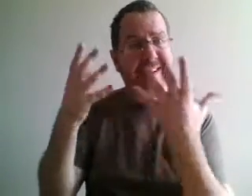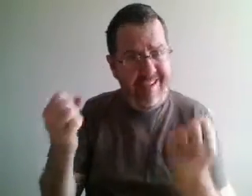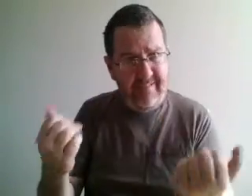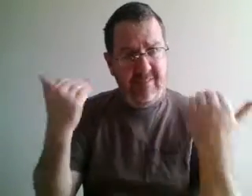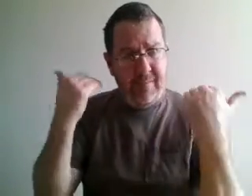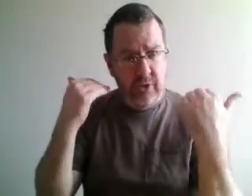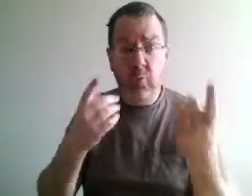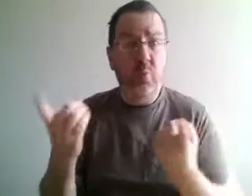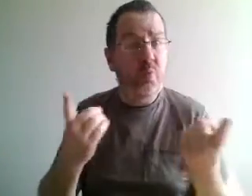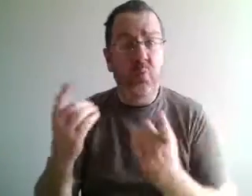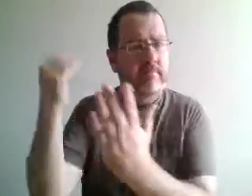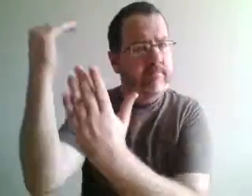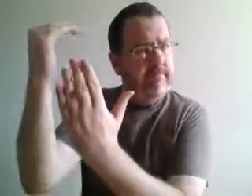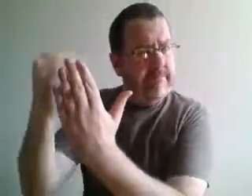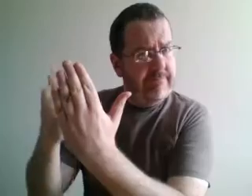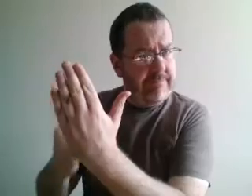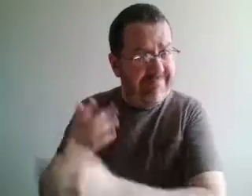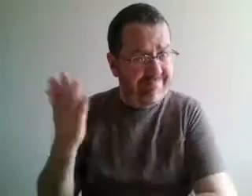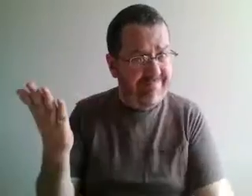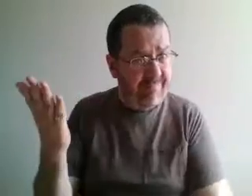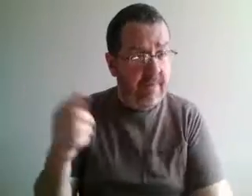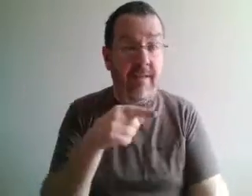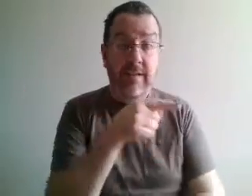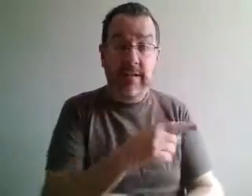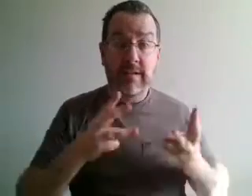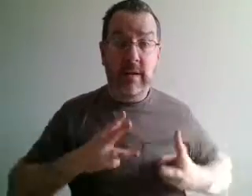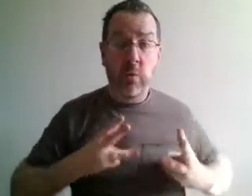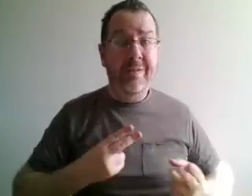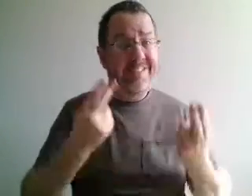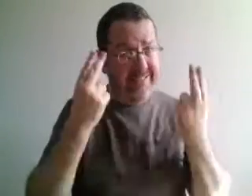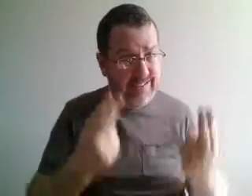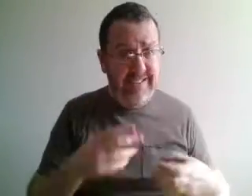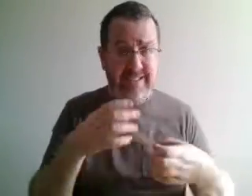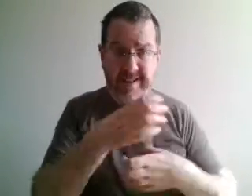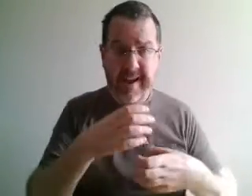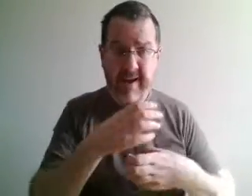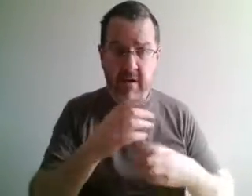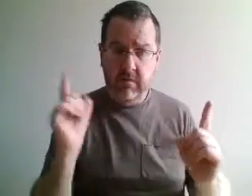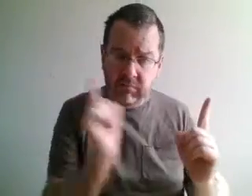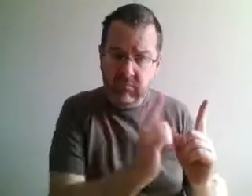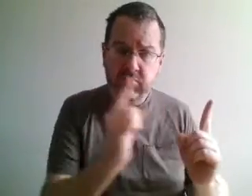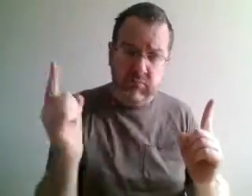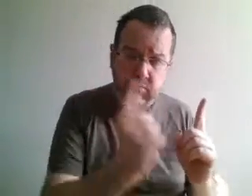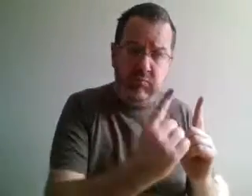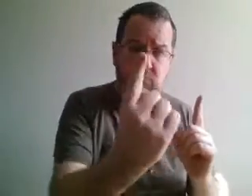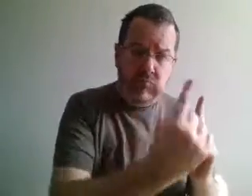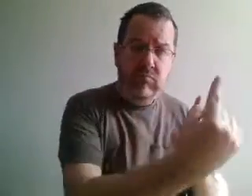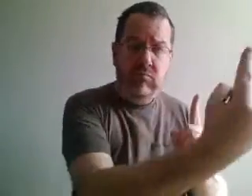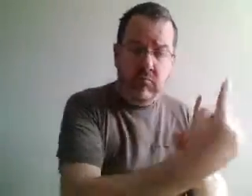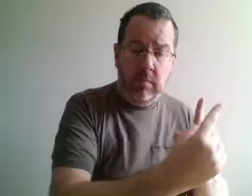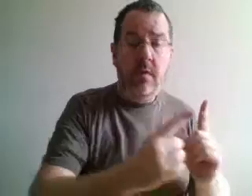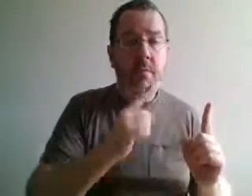be done. This lady needs care, and at the moment, the only way of caring for her